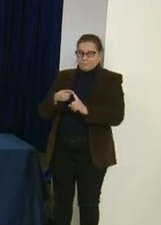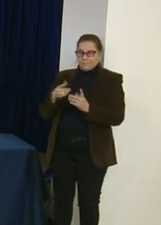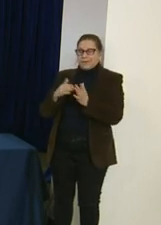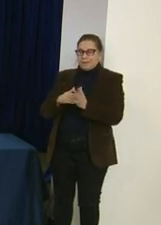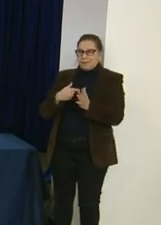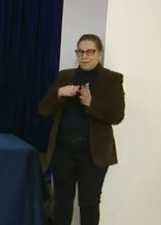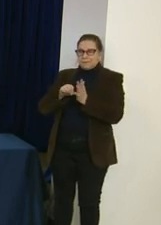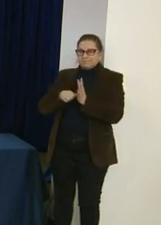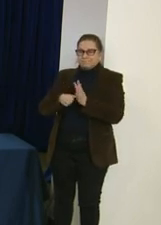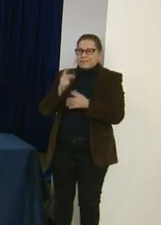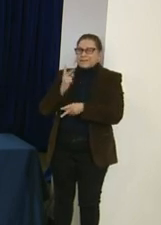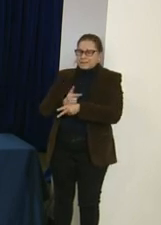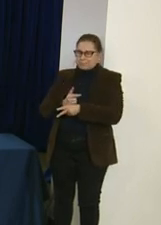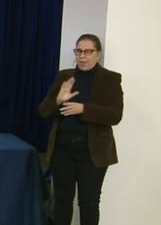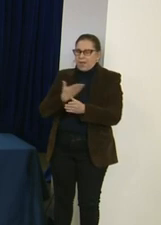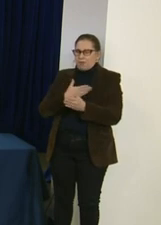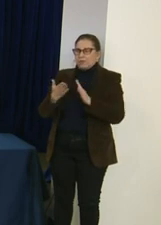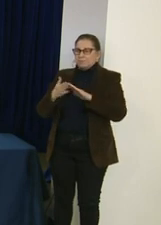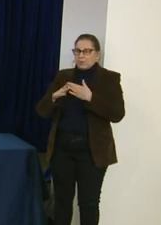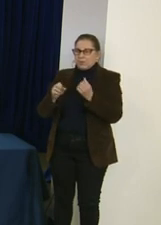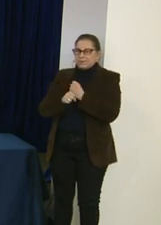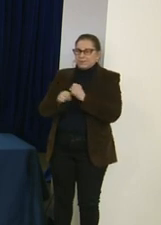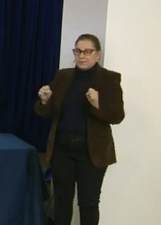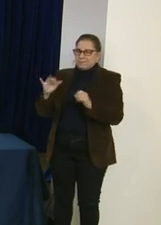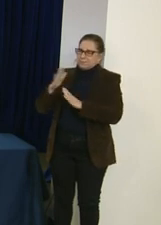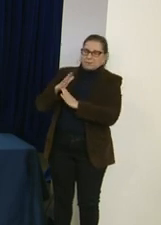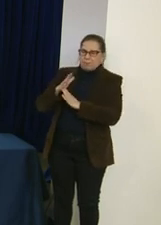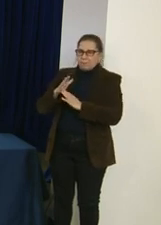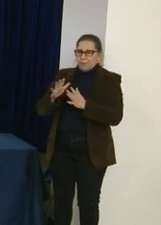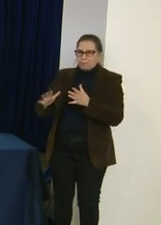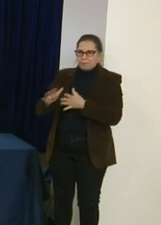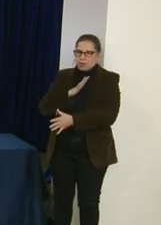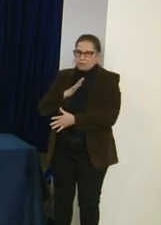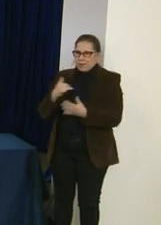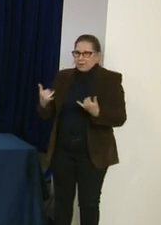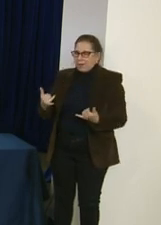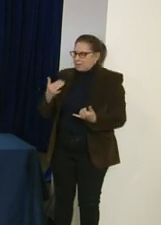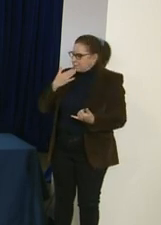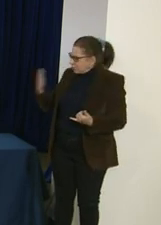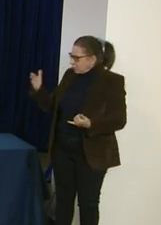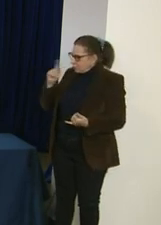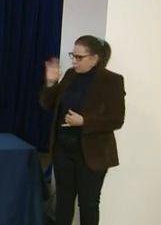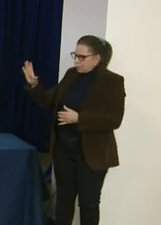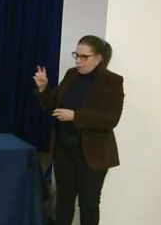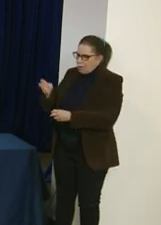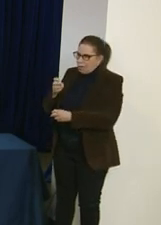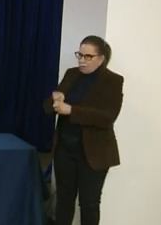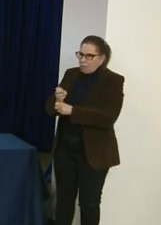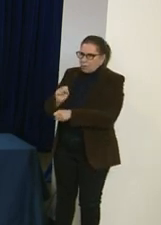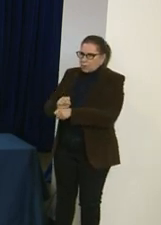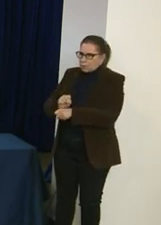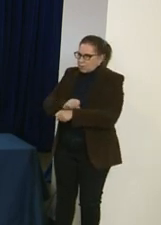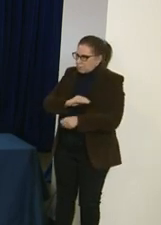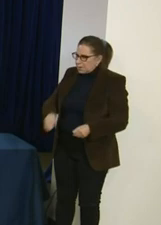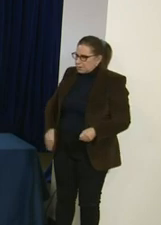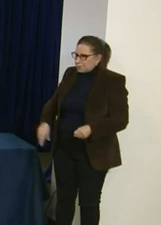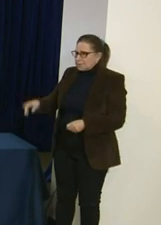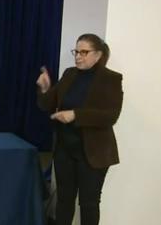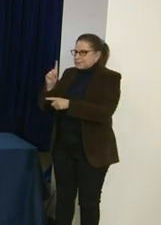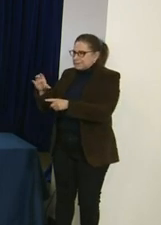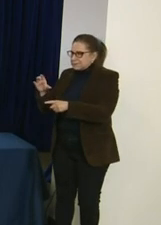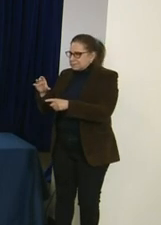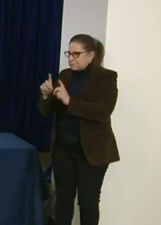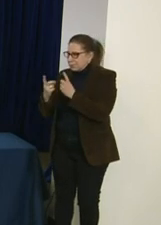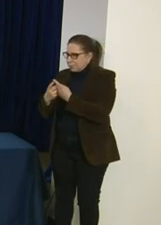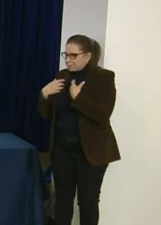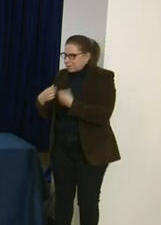unprecedented time in our city. And I also want to thank DC Health and HCMA for their support and guidance as we continue to serve our